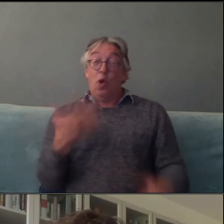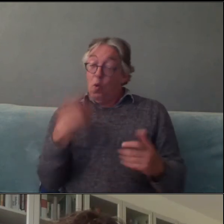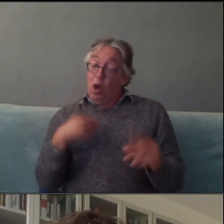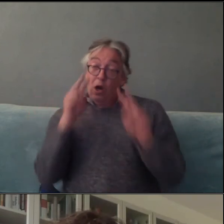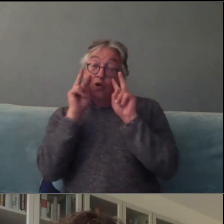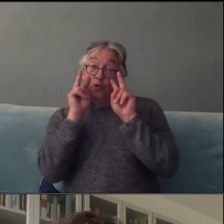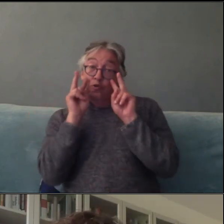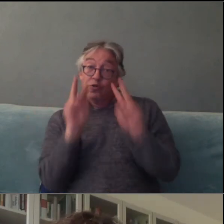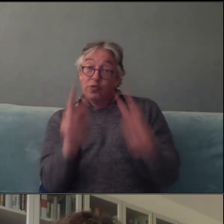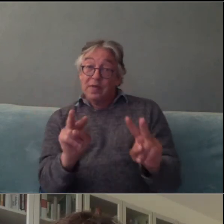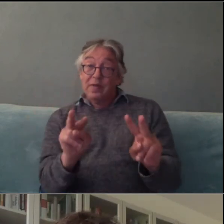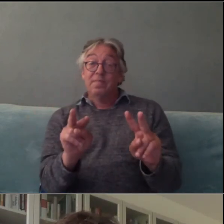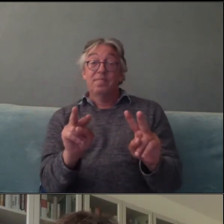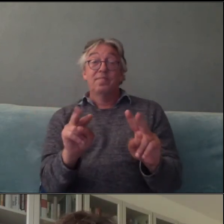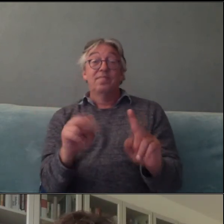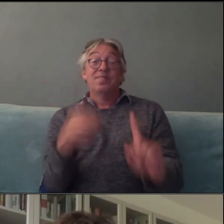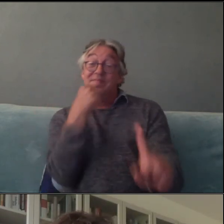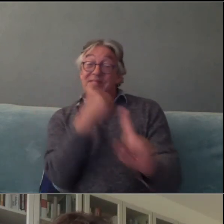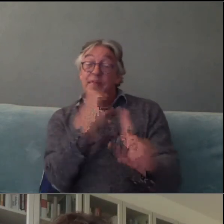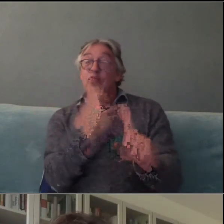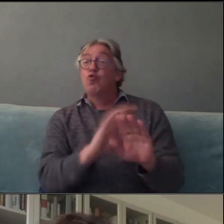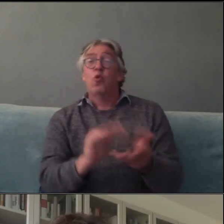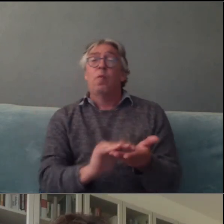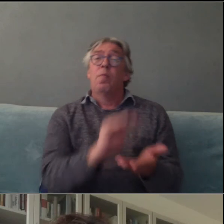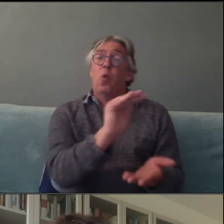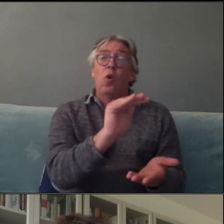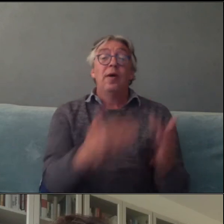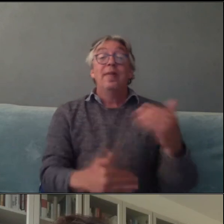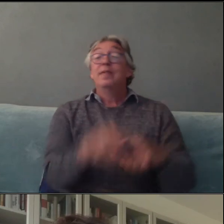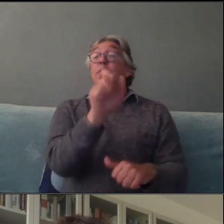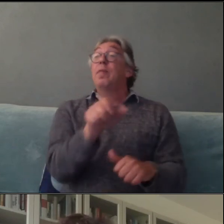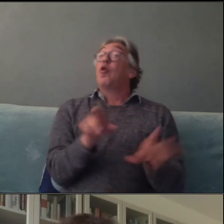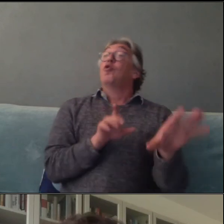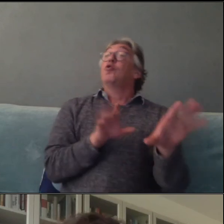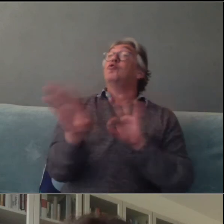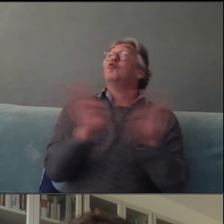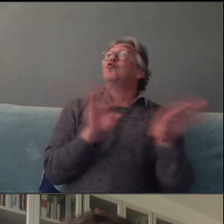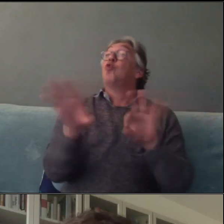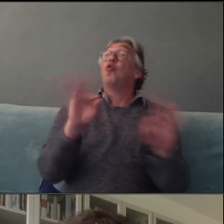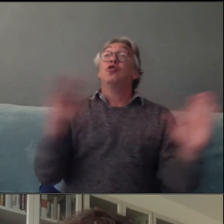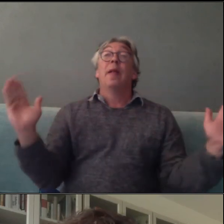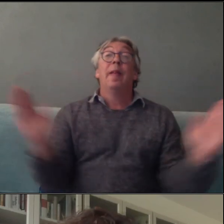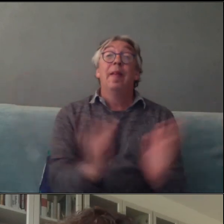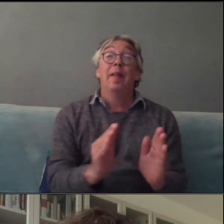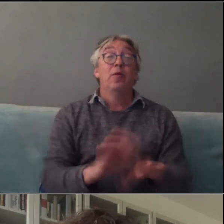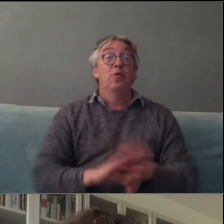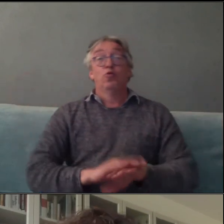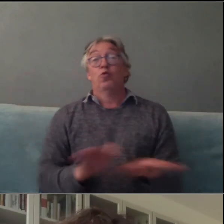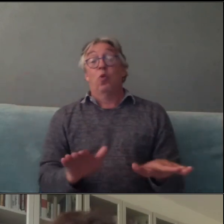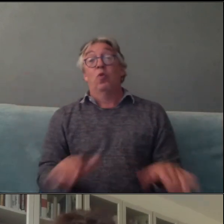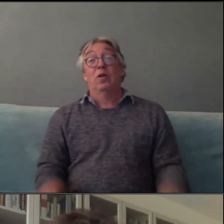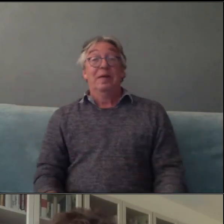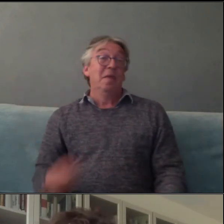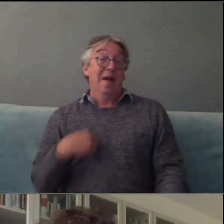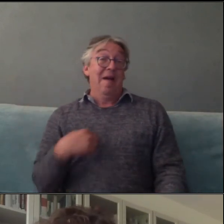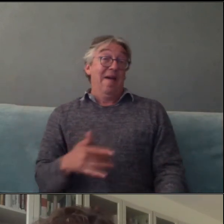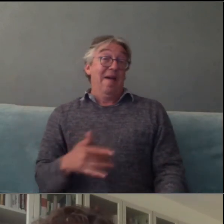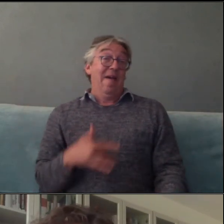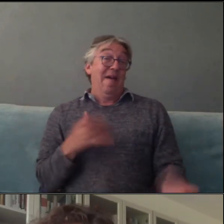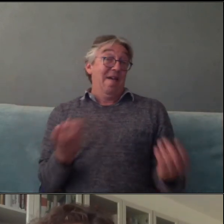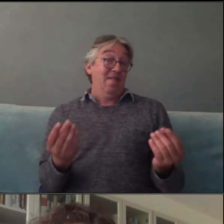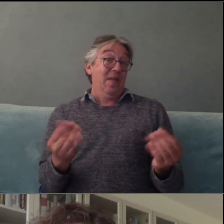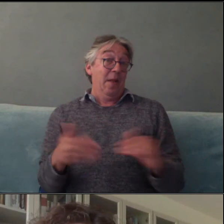and limiting options for persons with disabilities to access to the support they need. That will probably increase after this crisis or during the